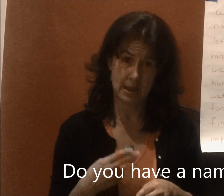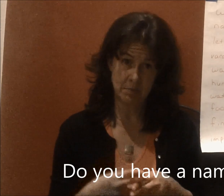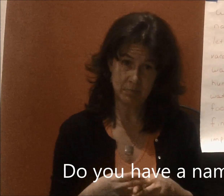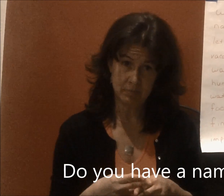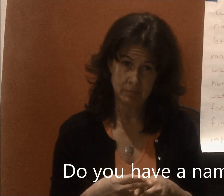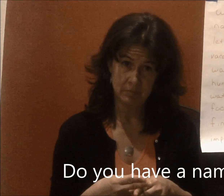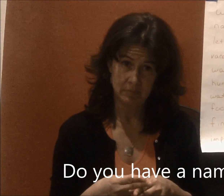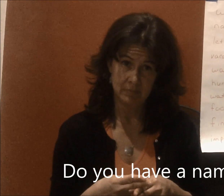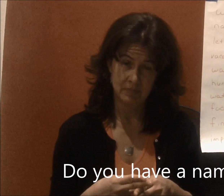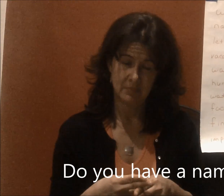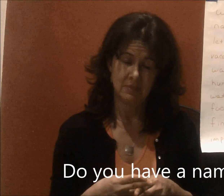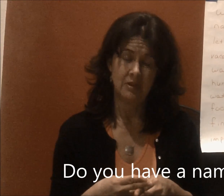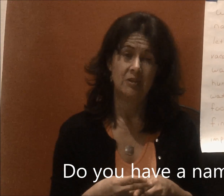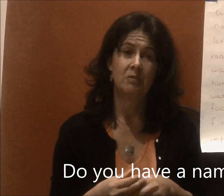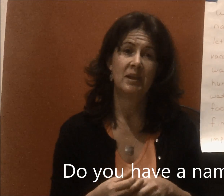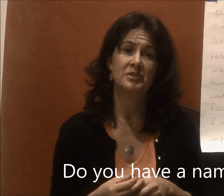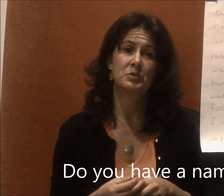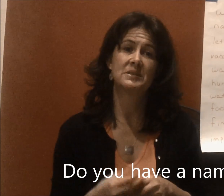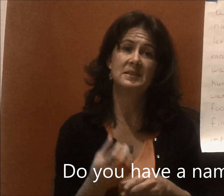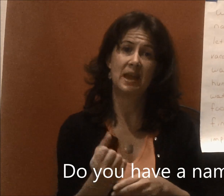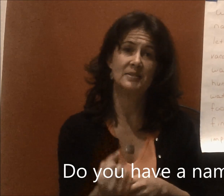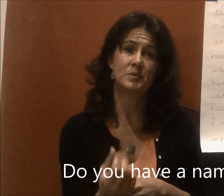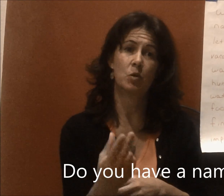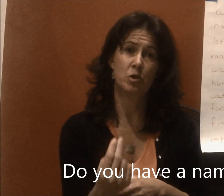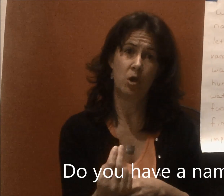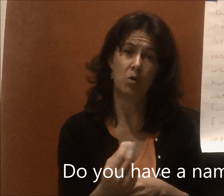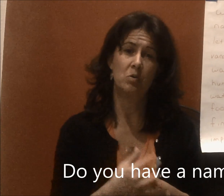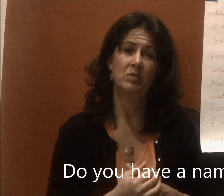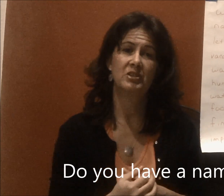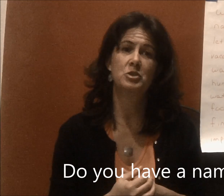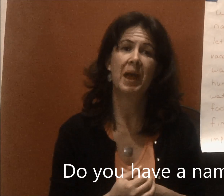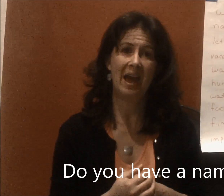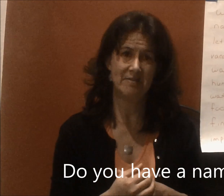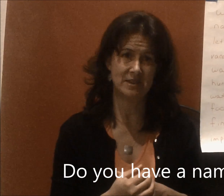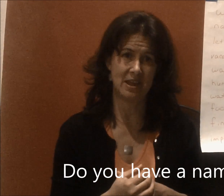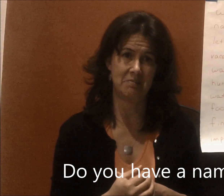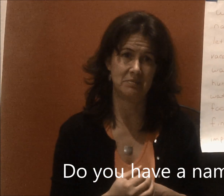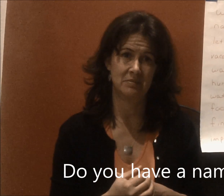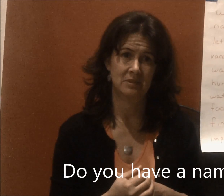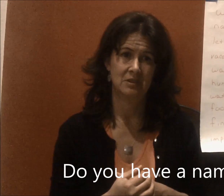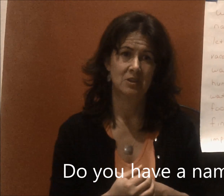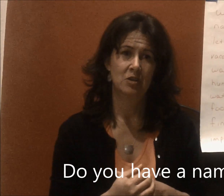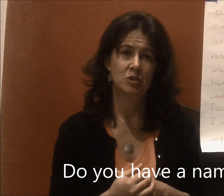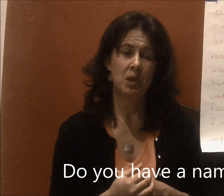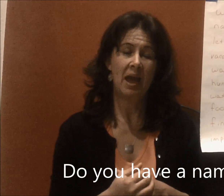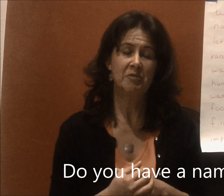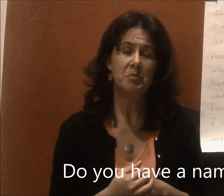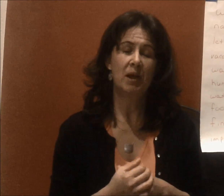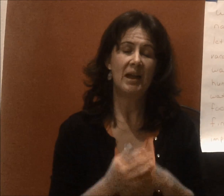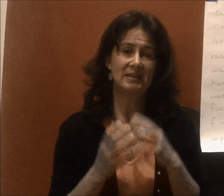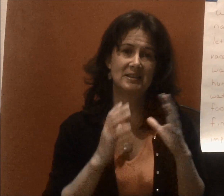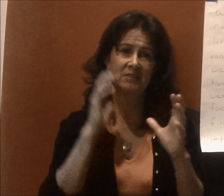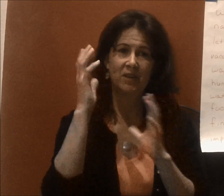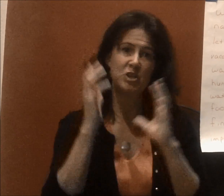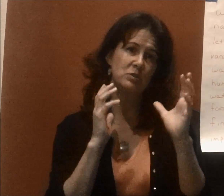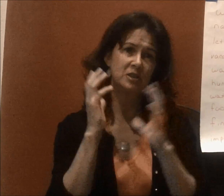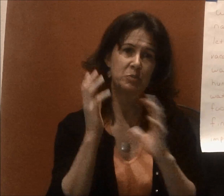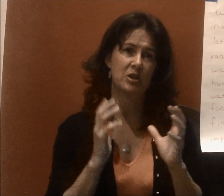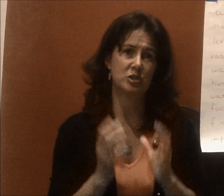Name, your answer is yes or no, that you have a name. So you have to practice facial